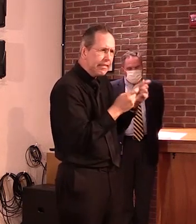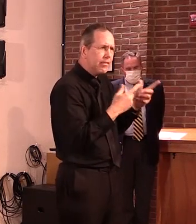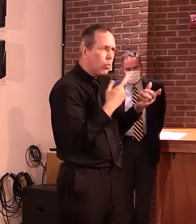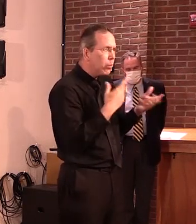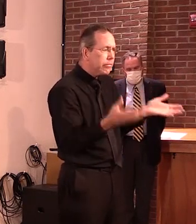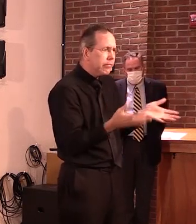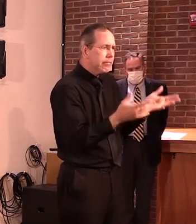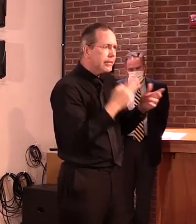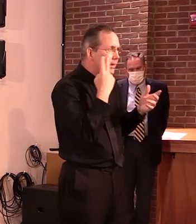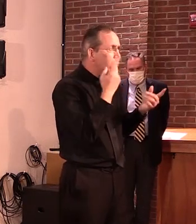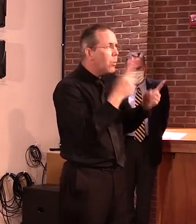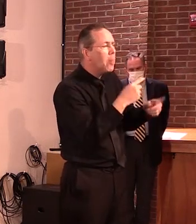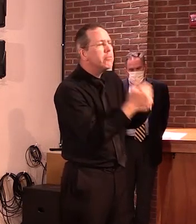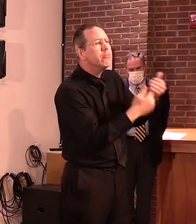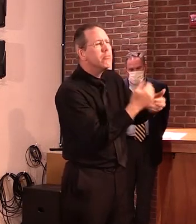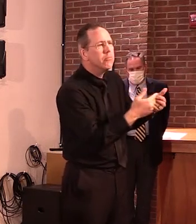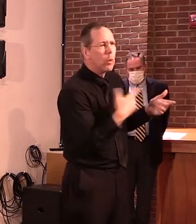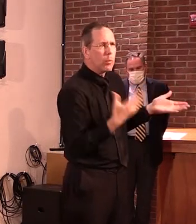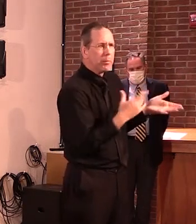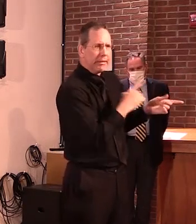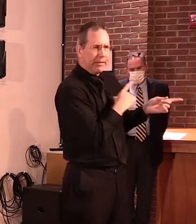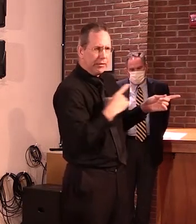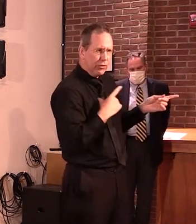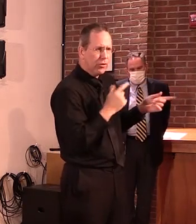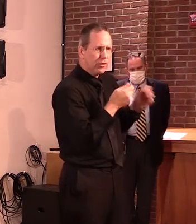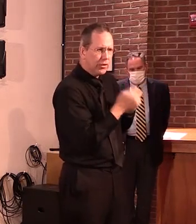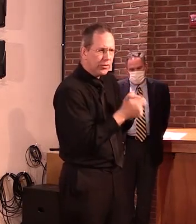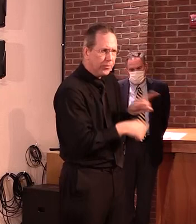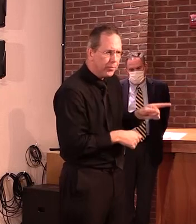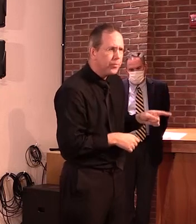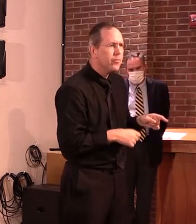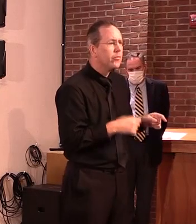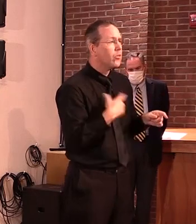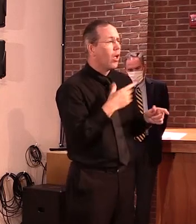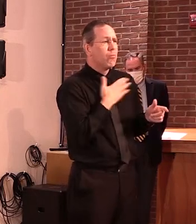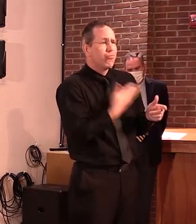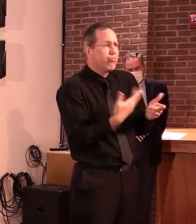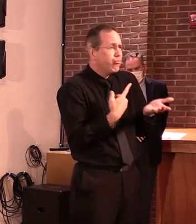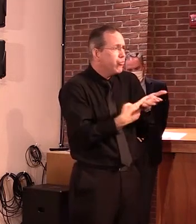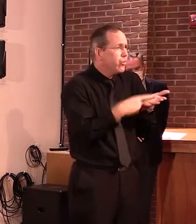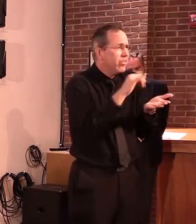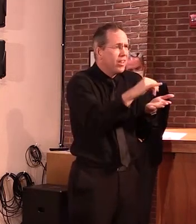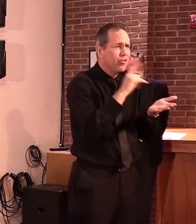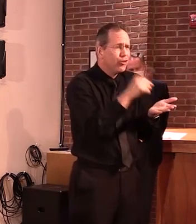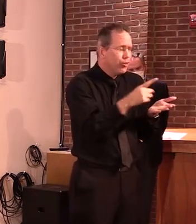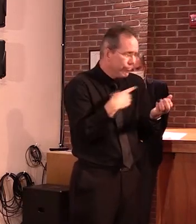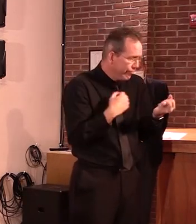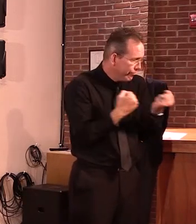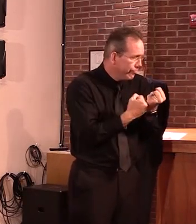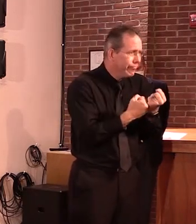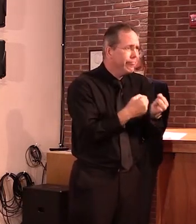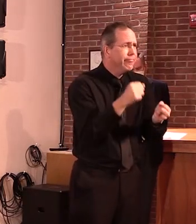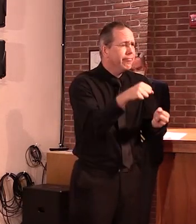through with the remote learning, hybrid, and as well as in-person instruction.